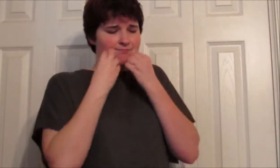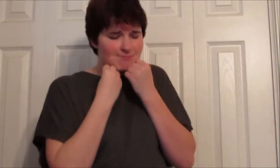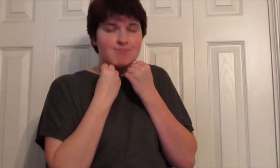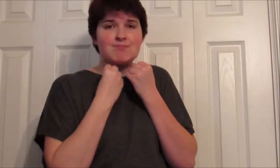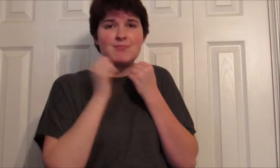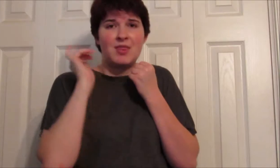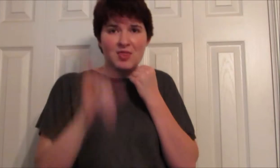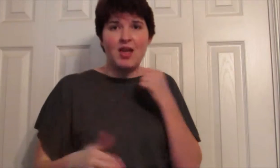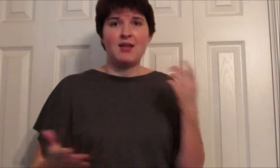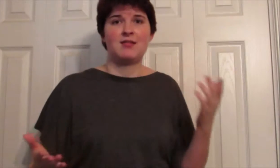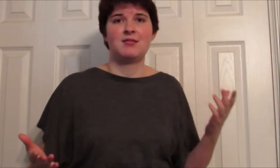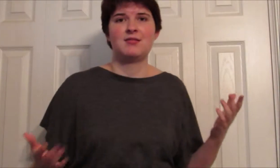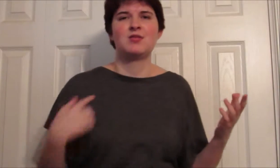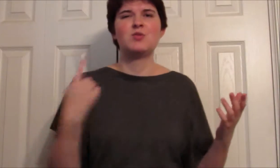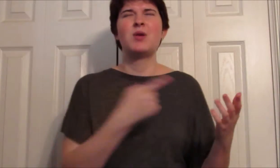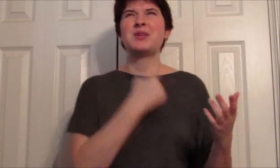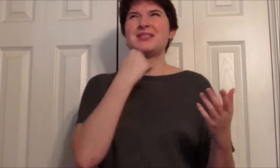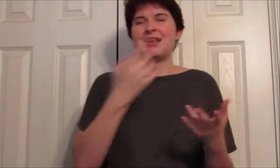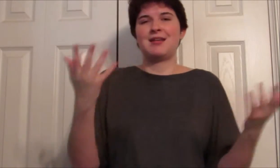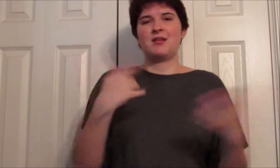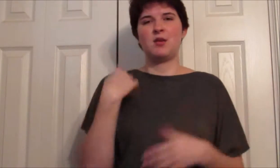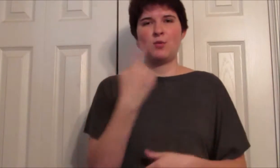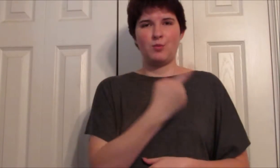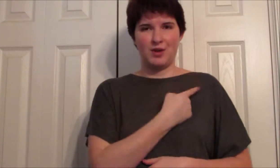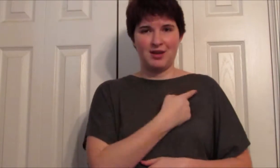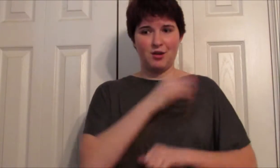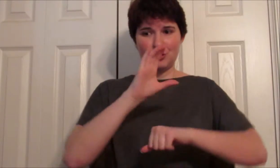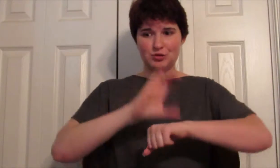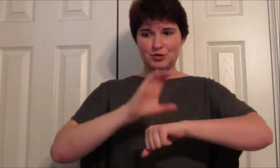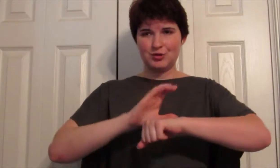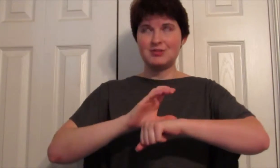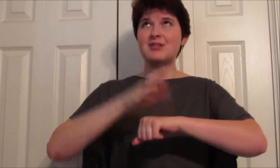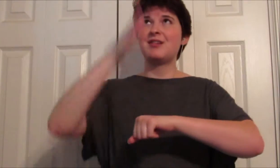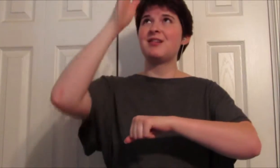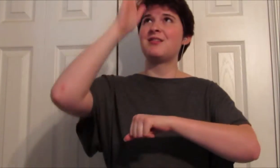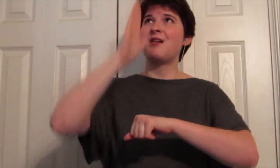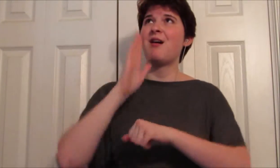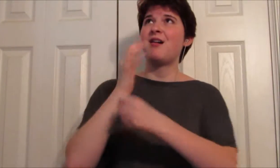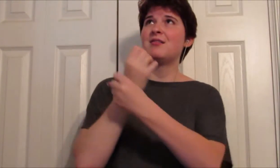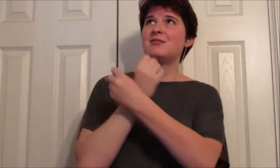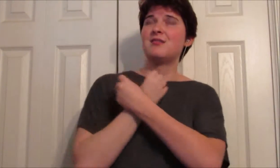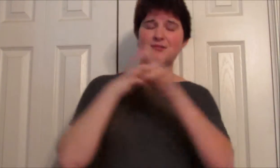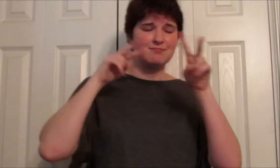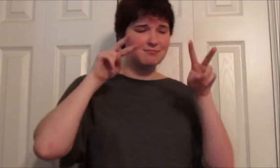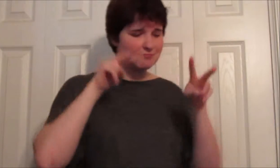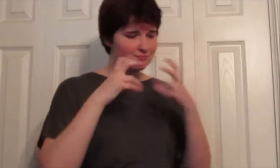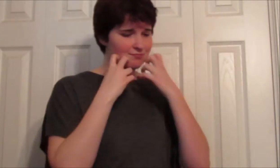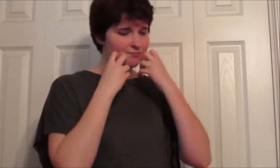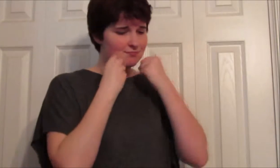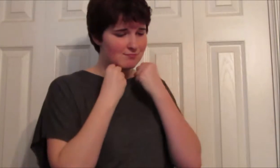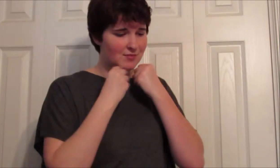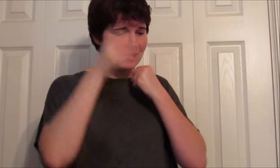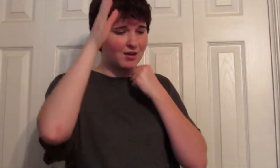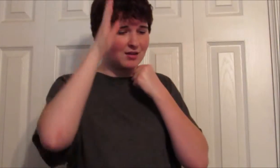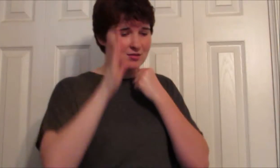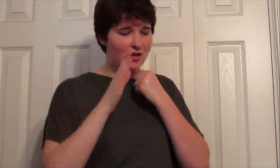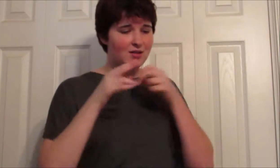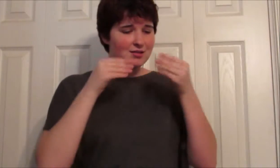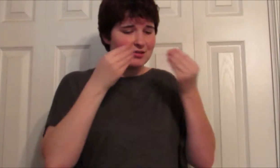favor. Which is why we say in this church that we are a church that has found favor in the eyes of the Lord. We found favor in the eyes of the Lord